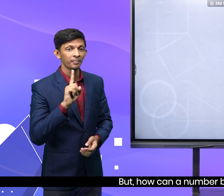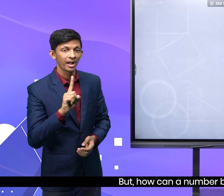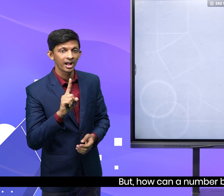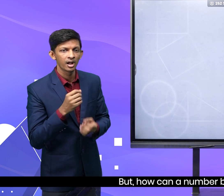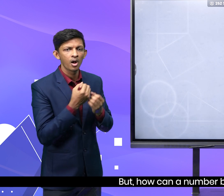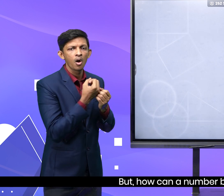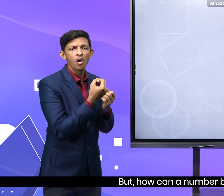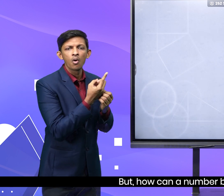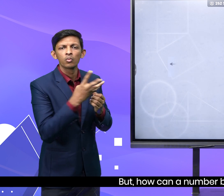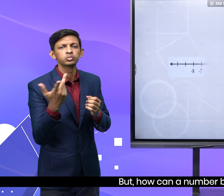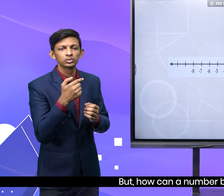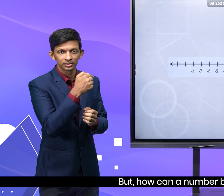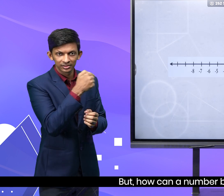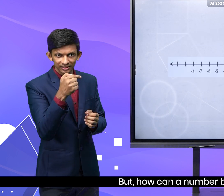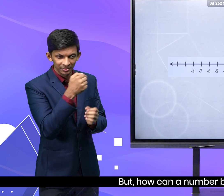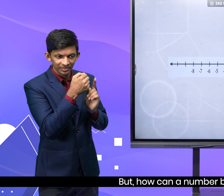But how can a number be negative?